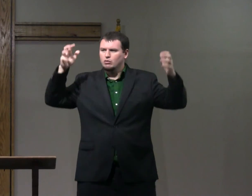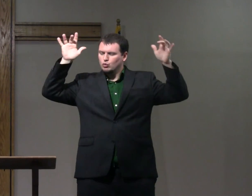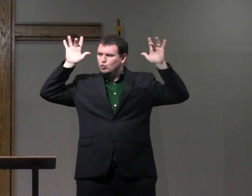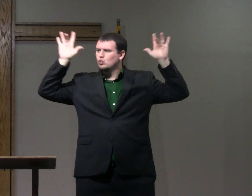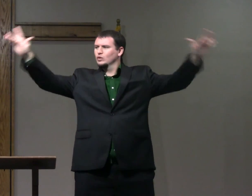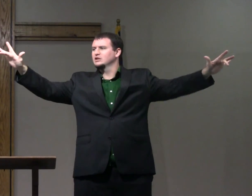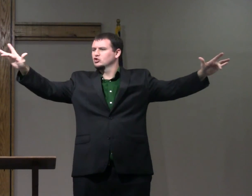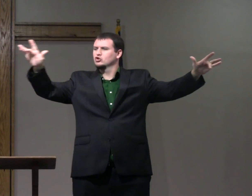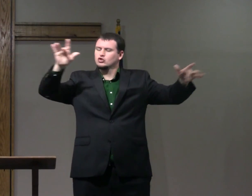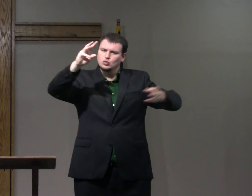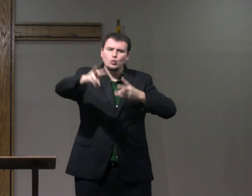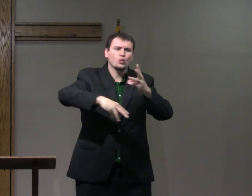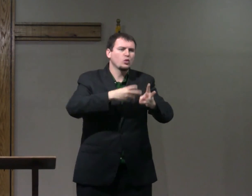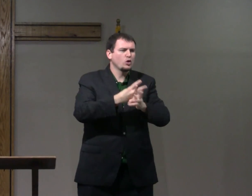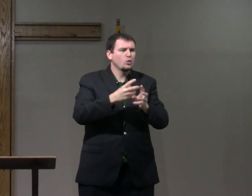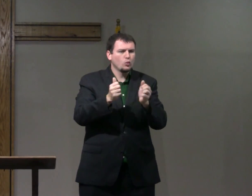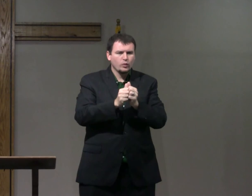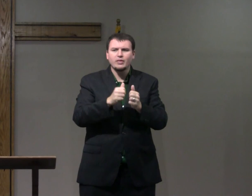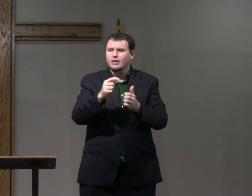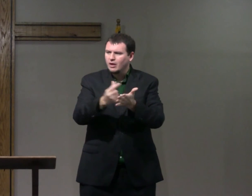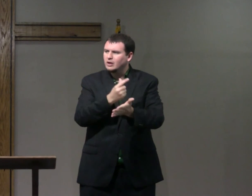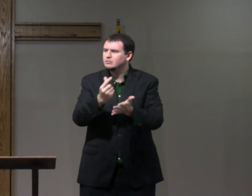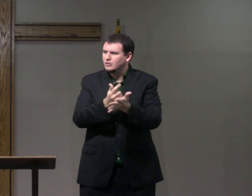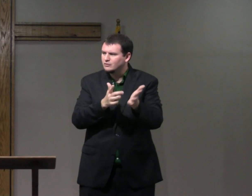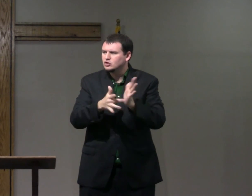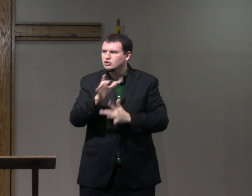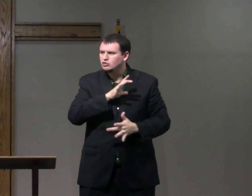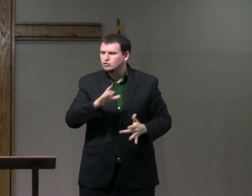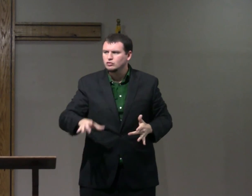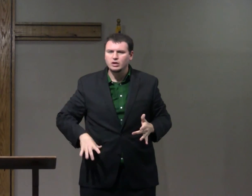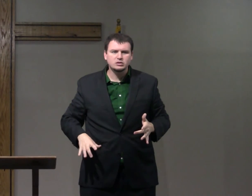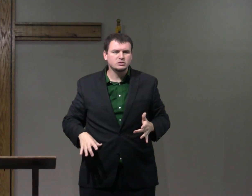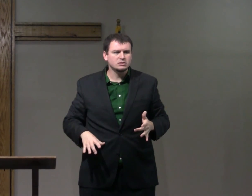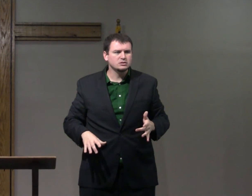the people around the world, and I want to reach them with the gospel.